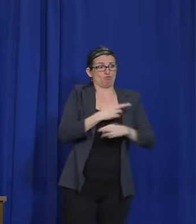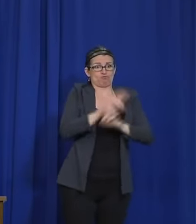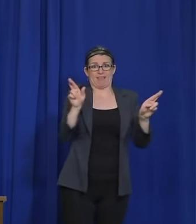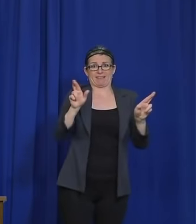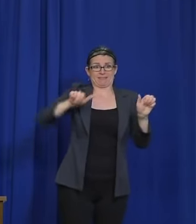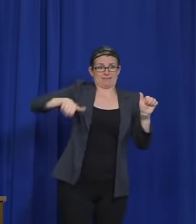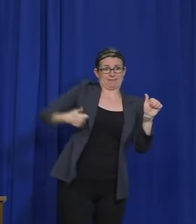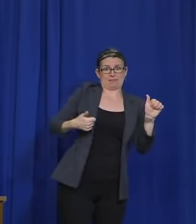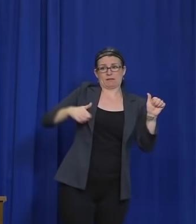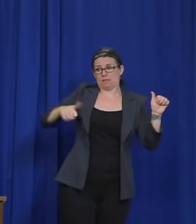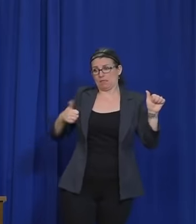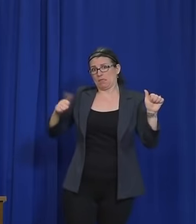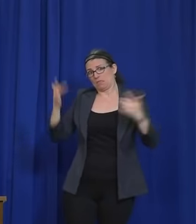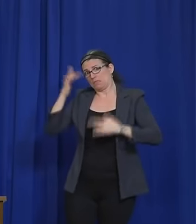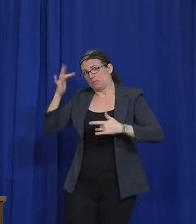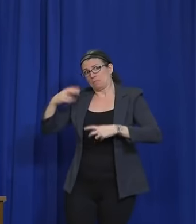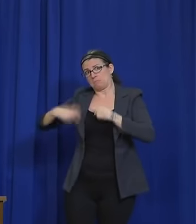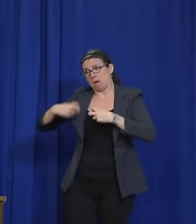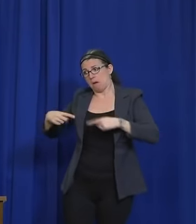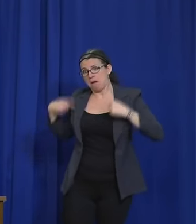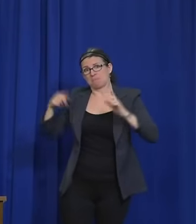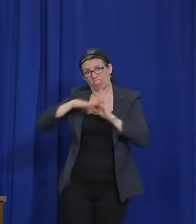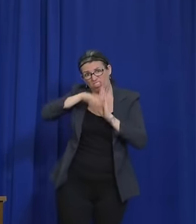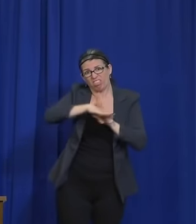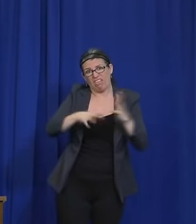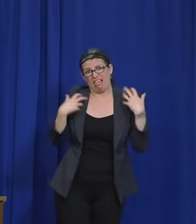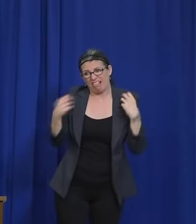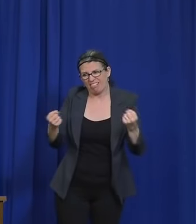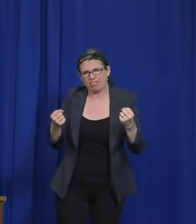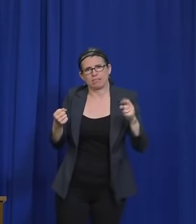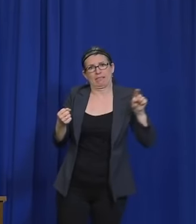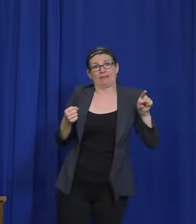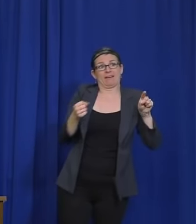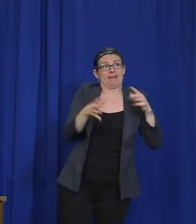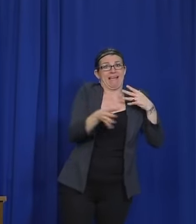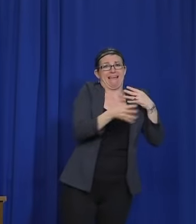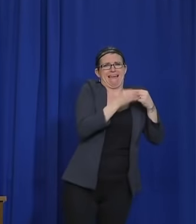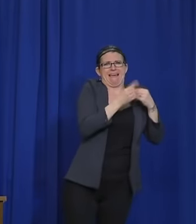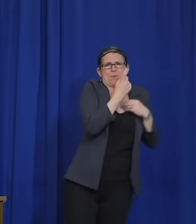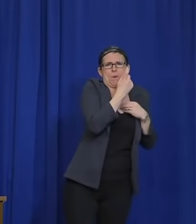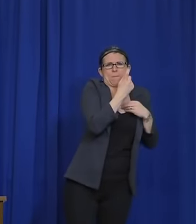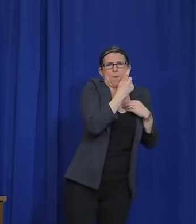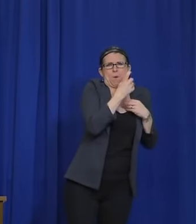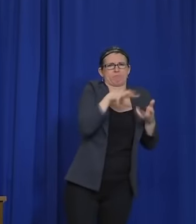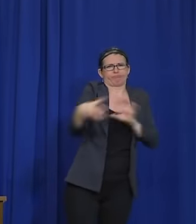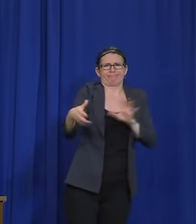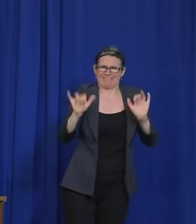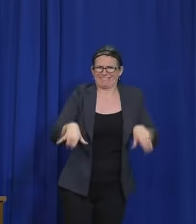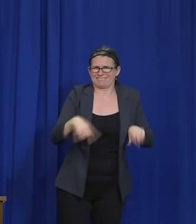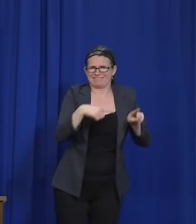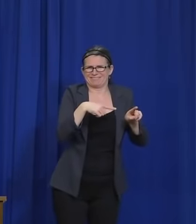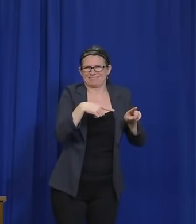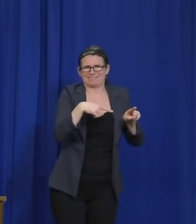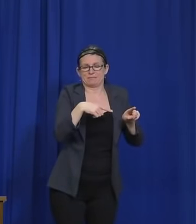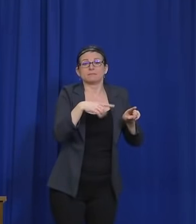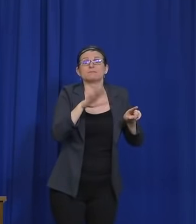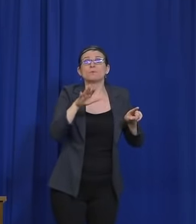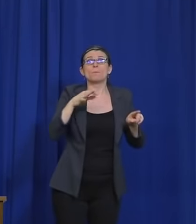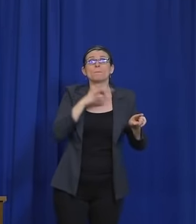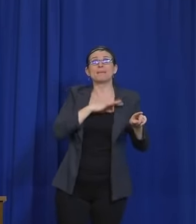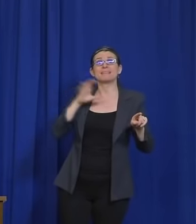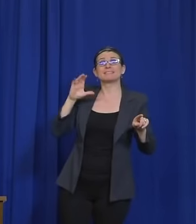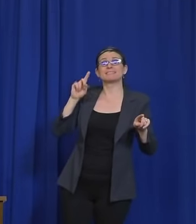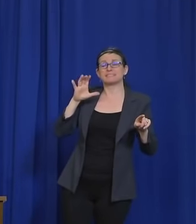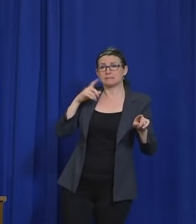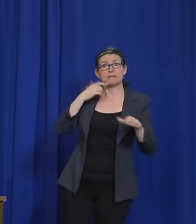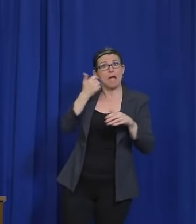at the definition of vulnerable individuals from the federal CDC, it's anybody over the age of 65. That's 20%